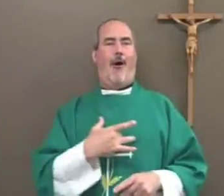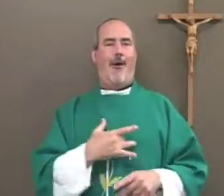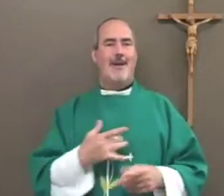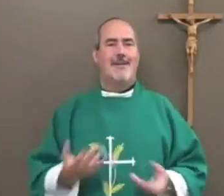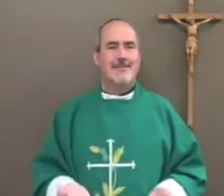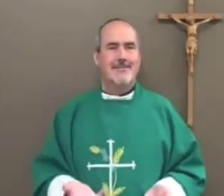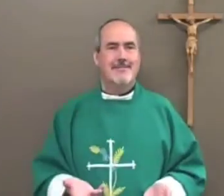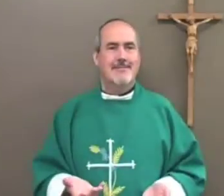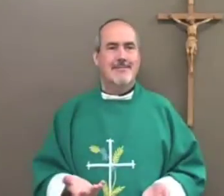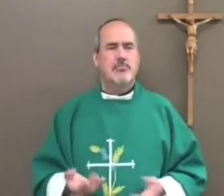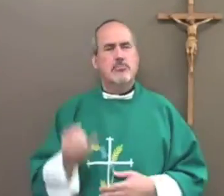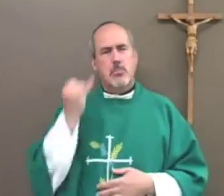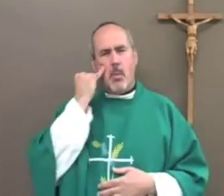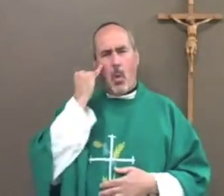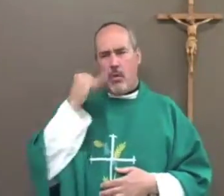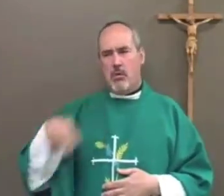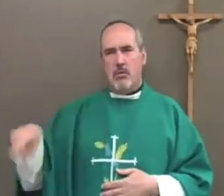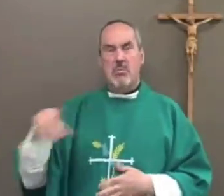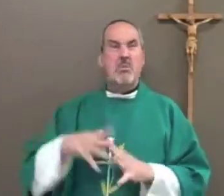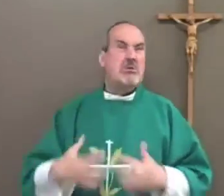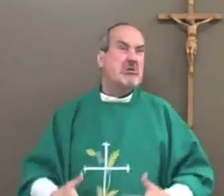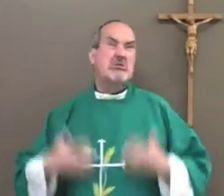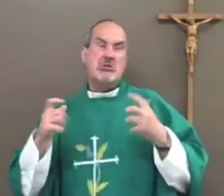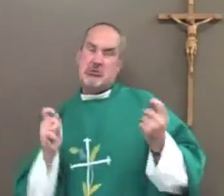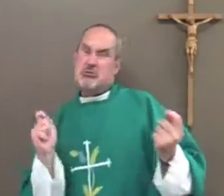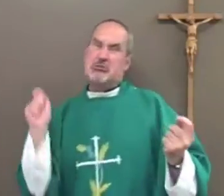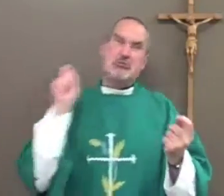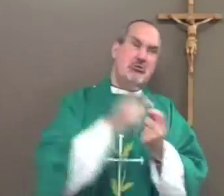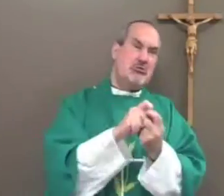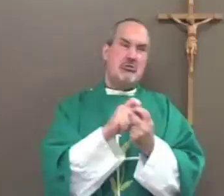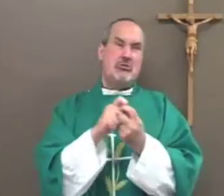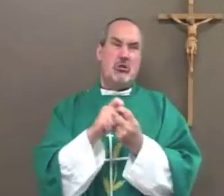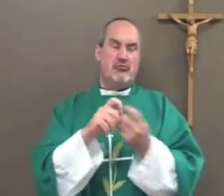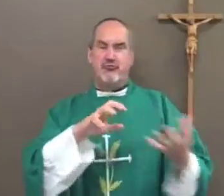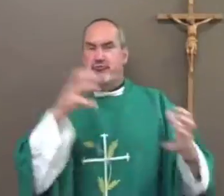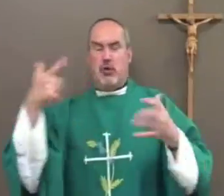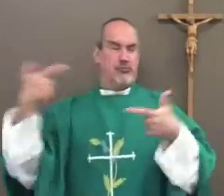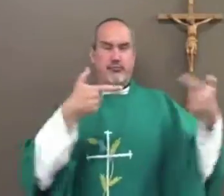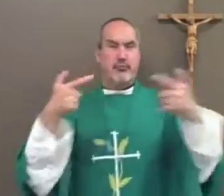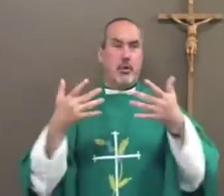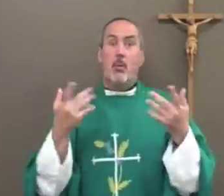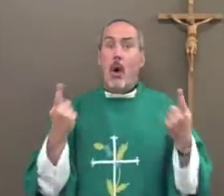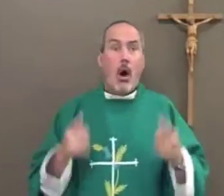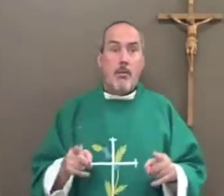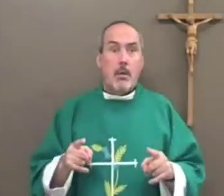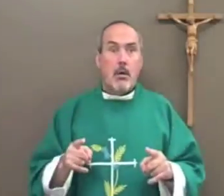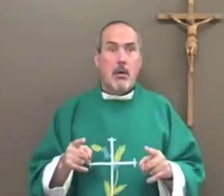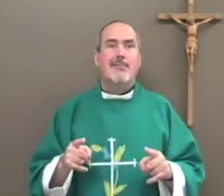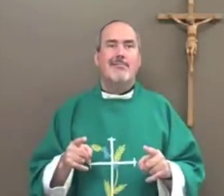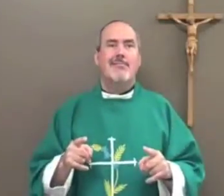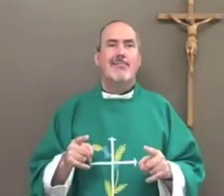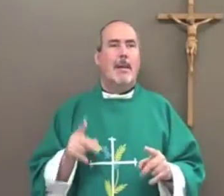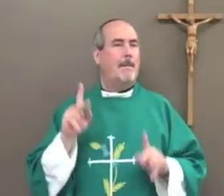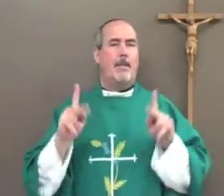rights. And because of their kindness, it touched people's hearts. If they had sought